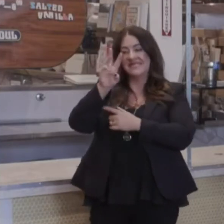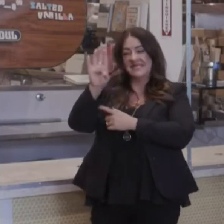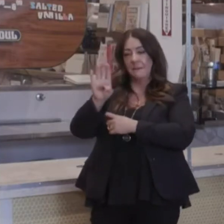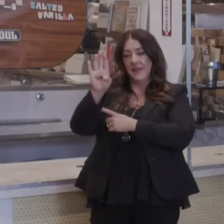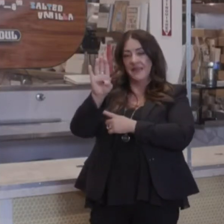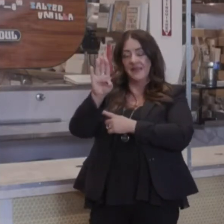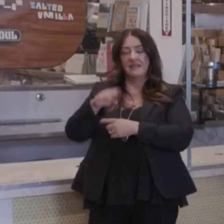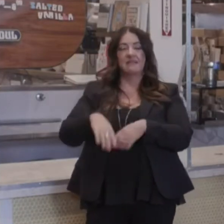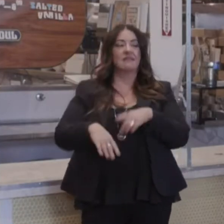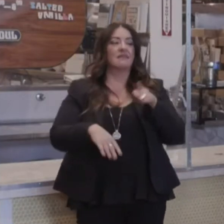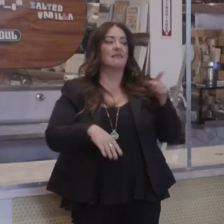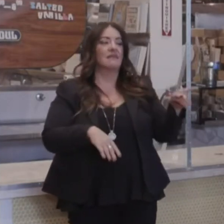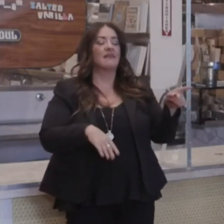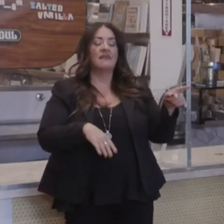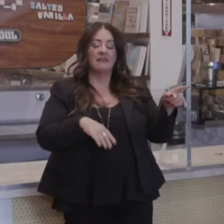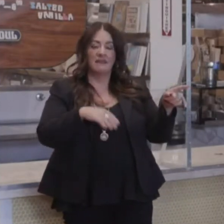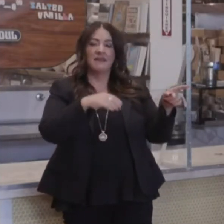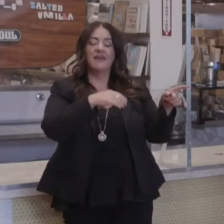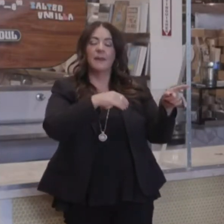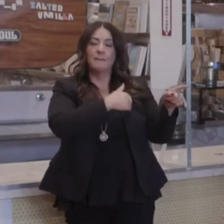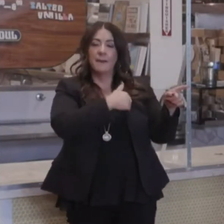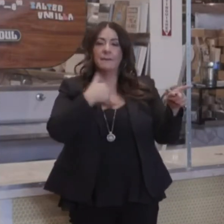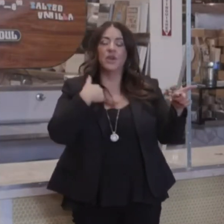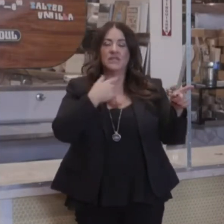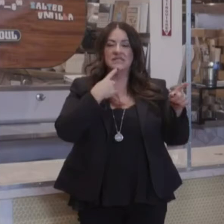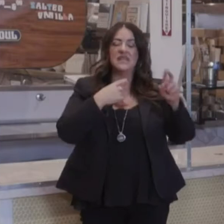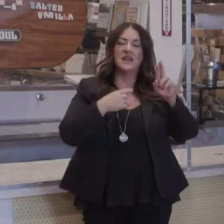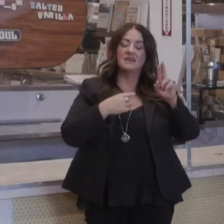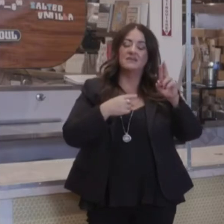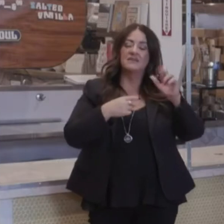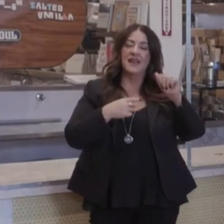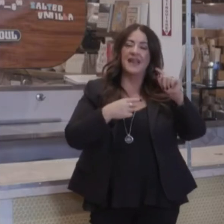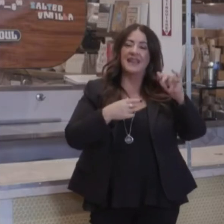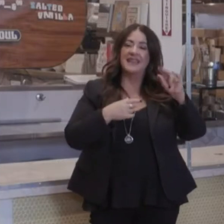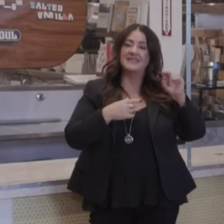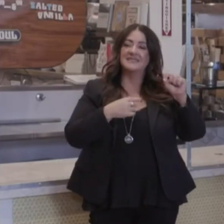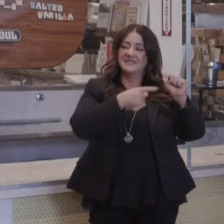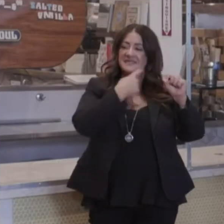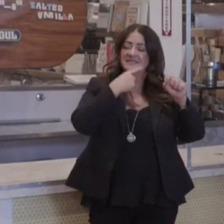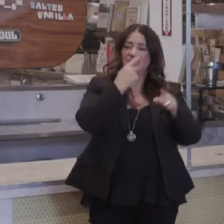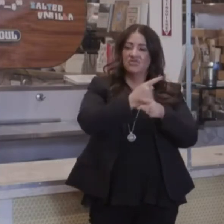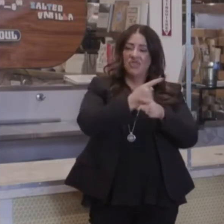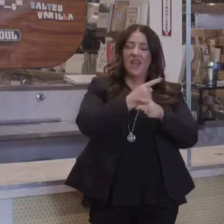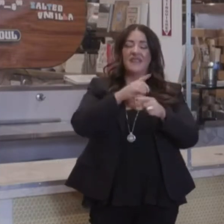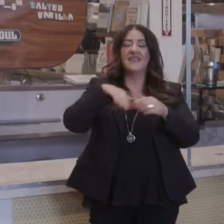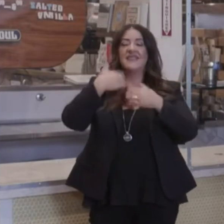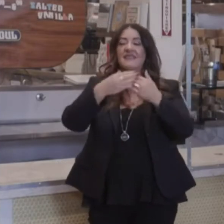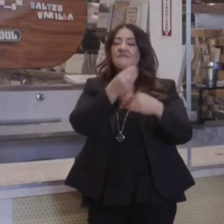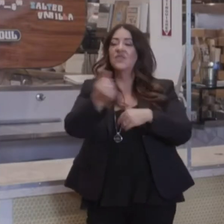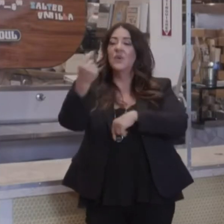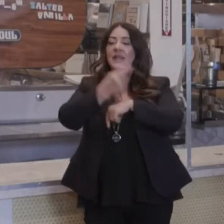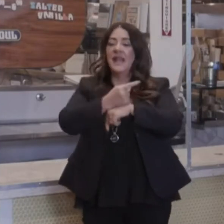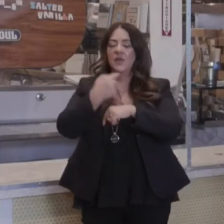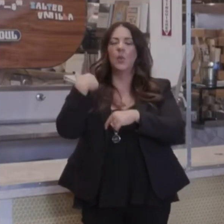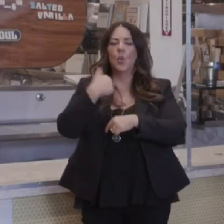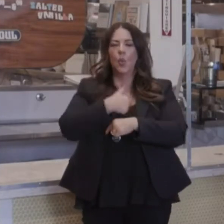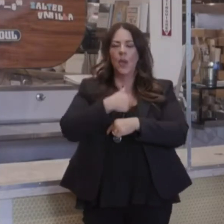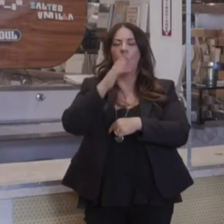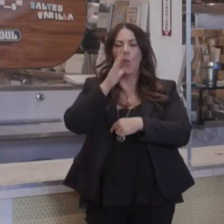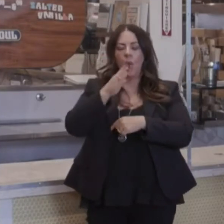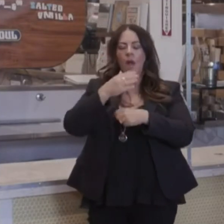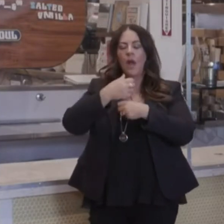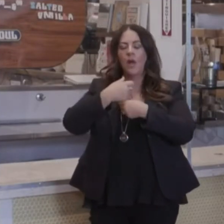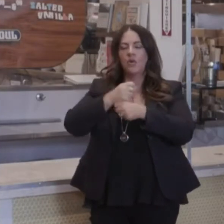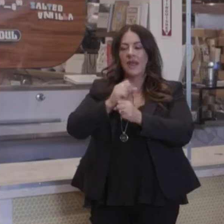pro tem rightfully said this is about a $10 billion package, is because she's right. And in the next few days, we're going to conform those